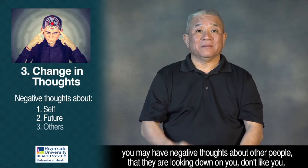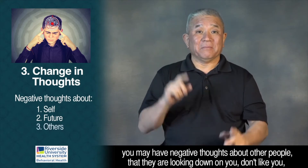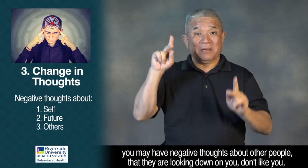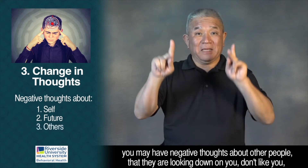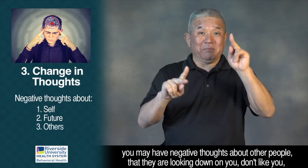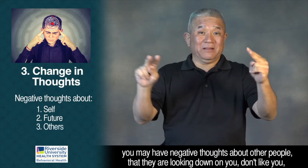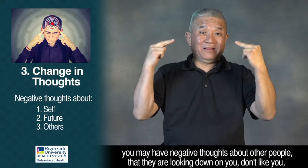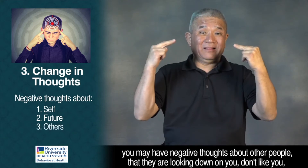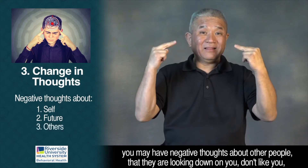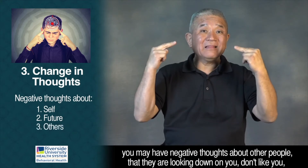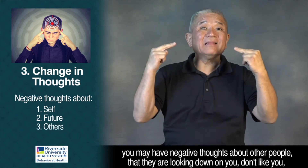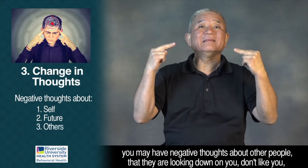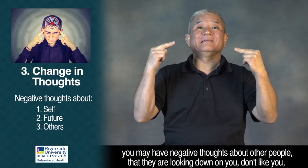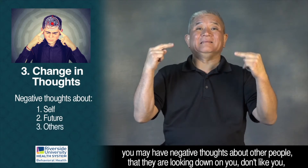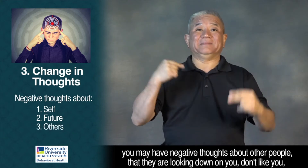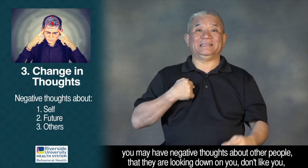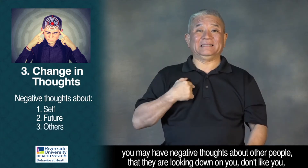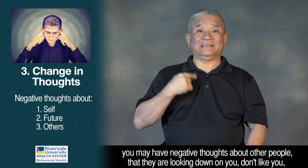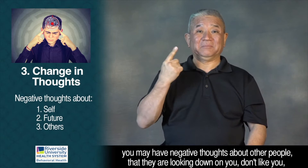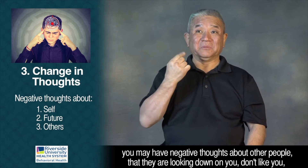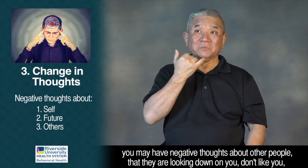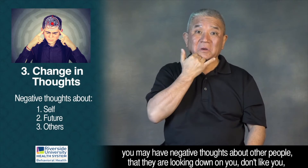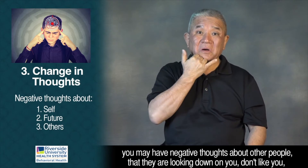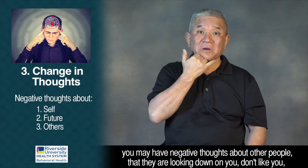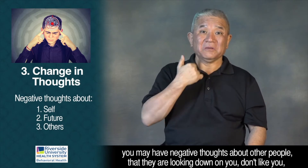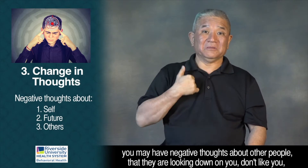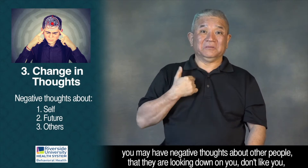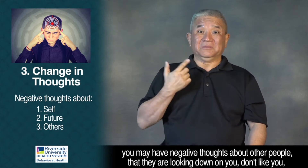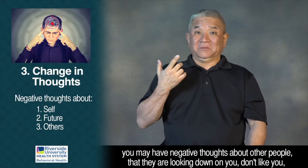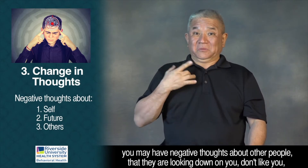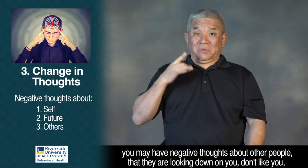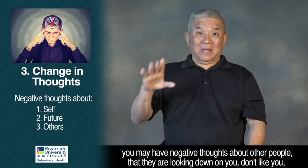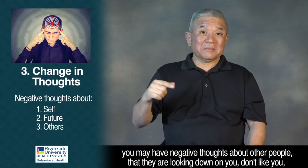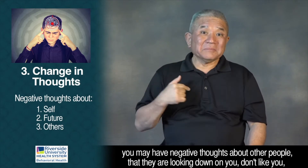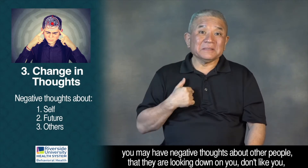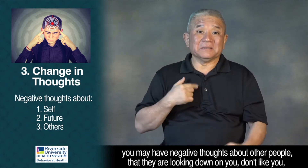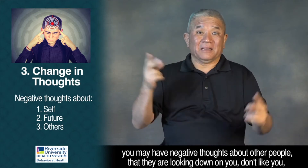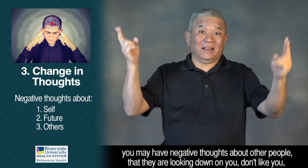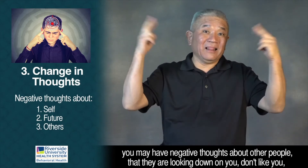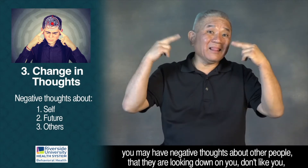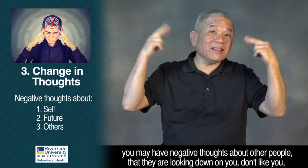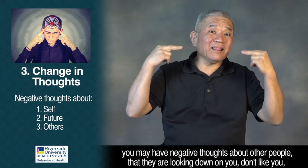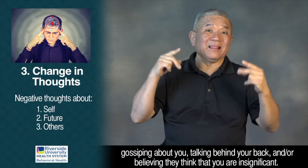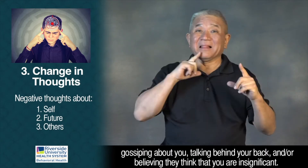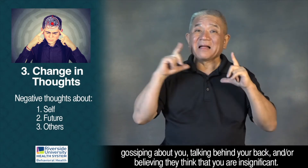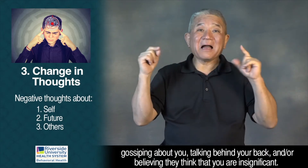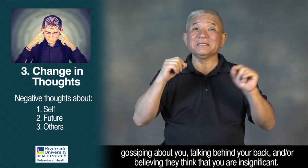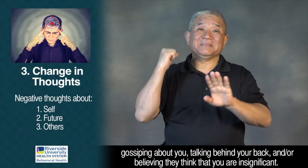You may have negative thoughts about other people, that they are looking down on you, don't like you, are gossiping